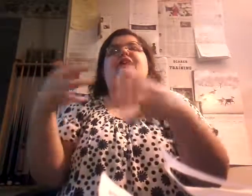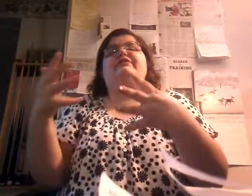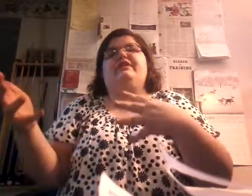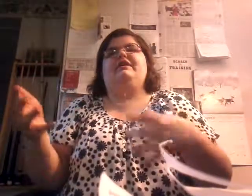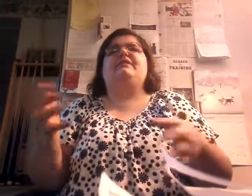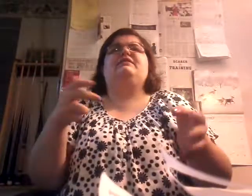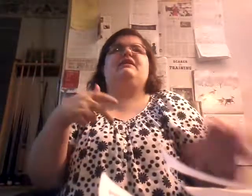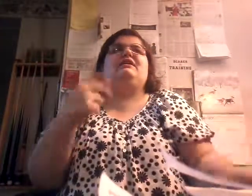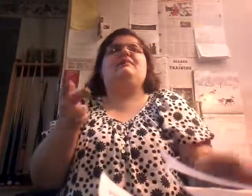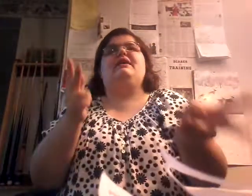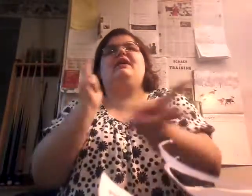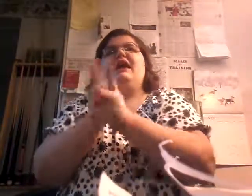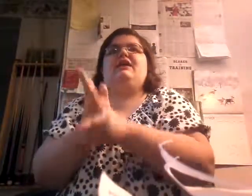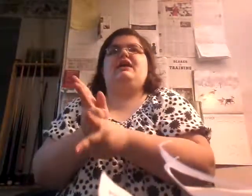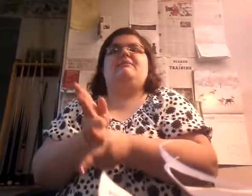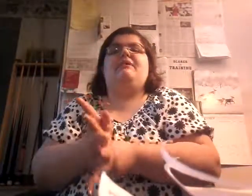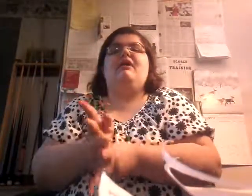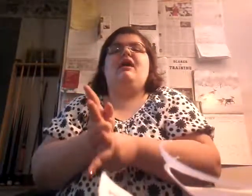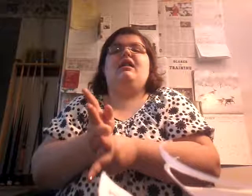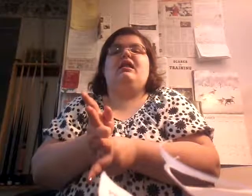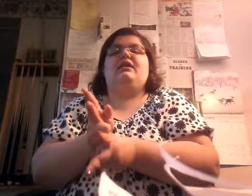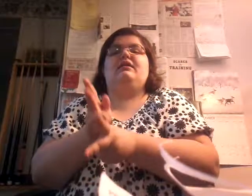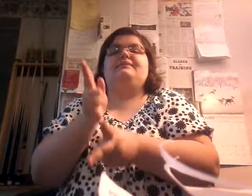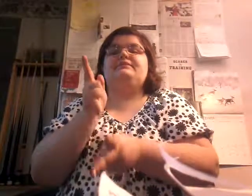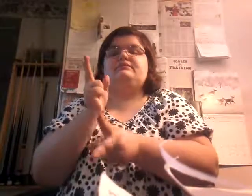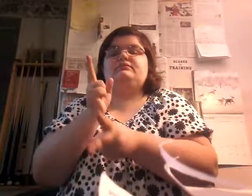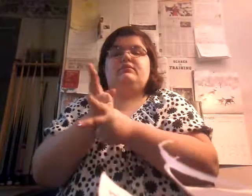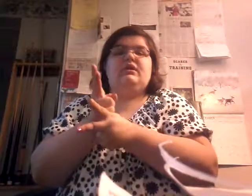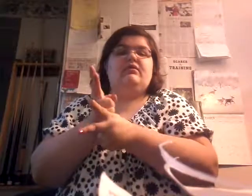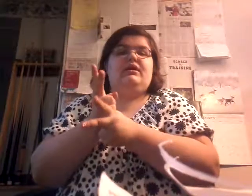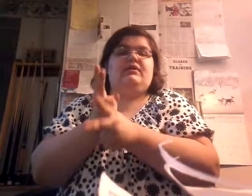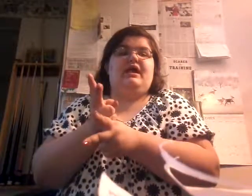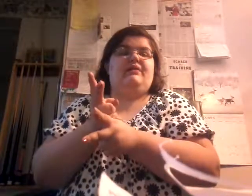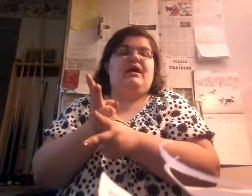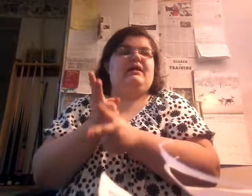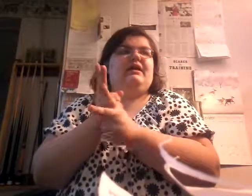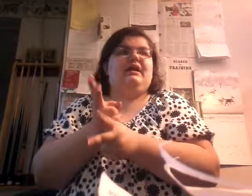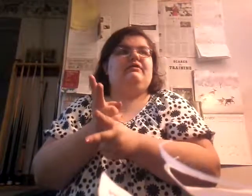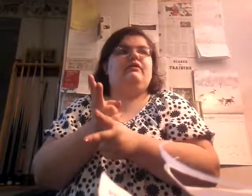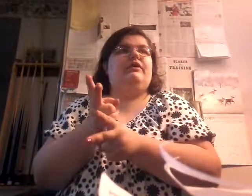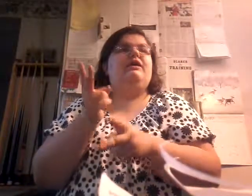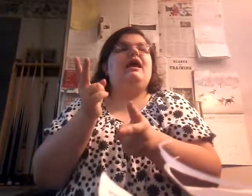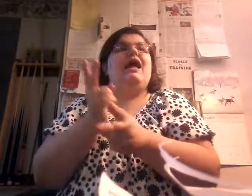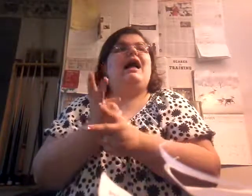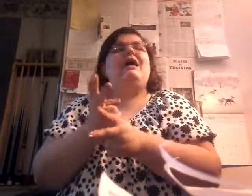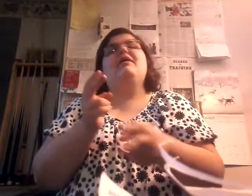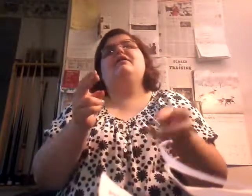for keep. There's like keep, like care keep, like what you care about, like care for. There's